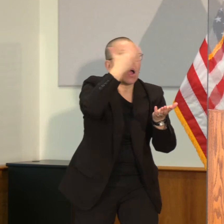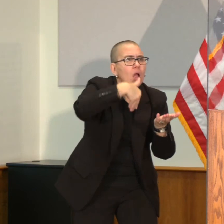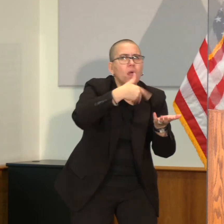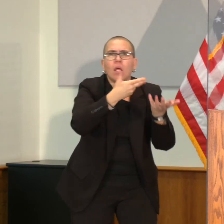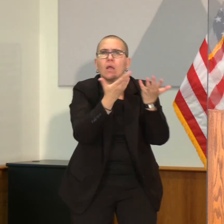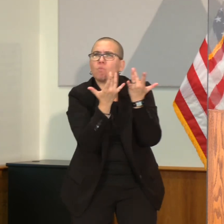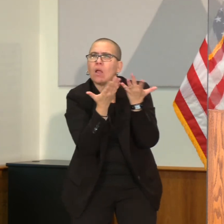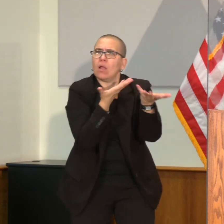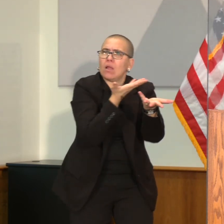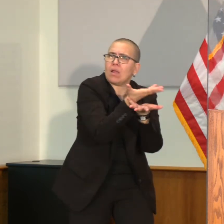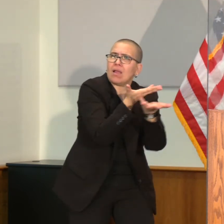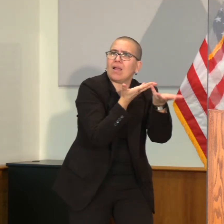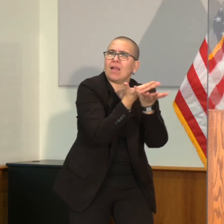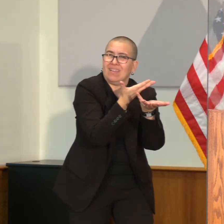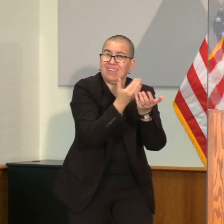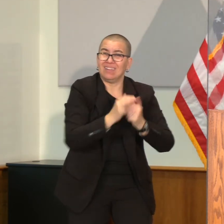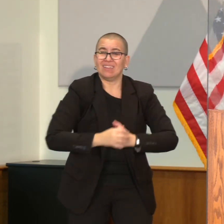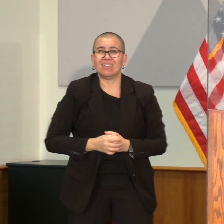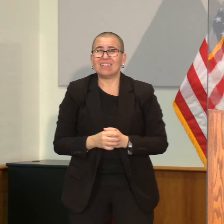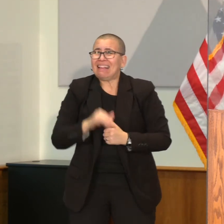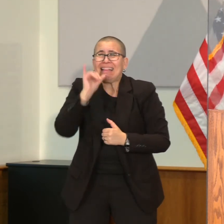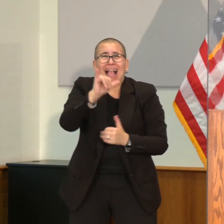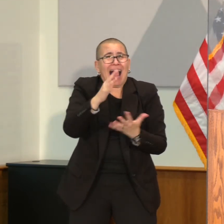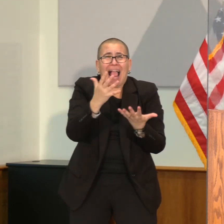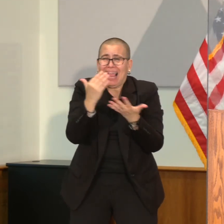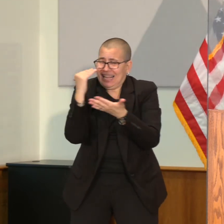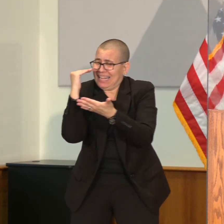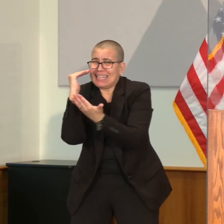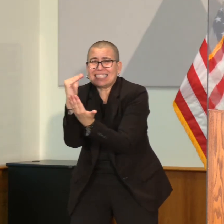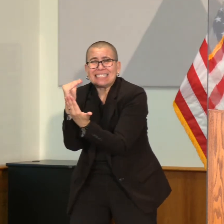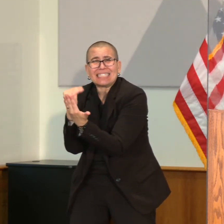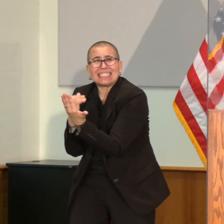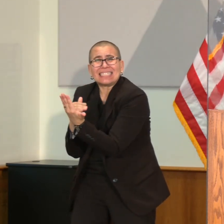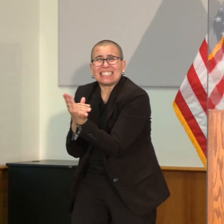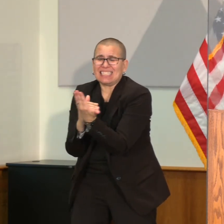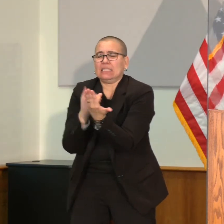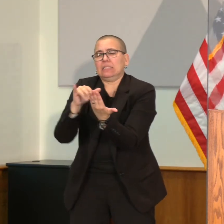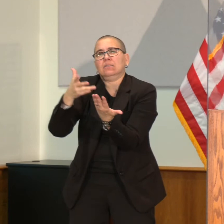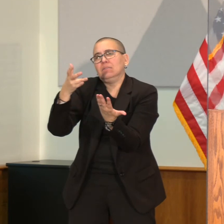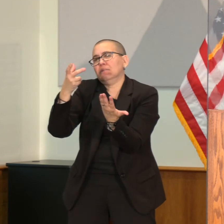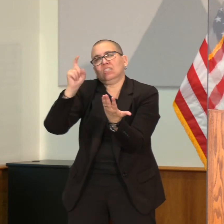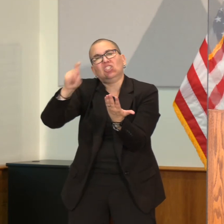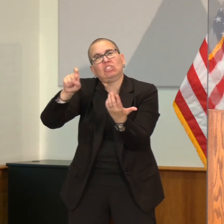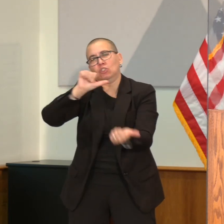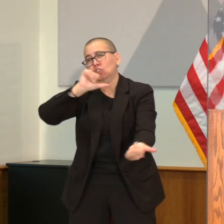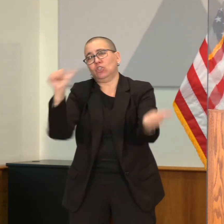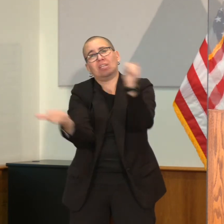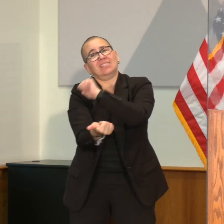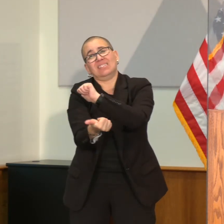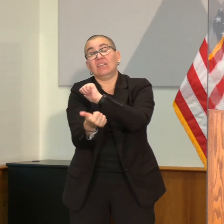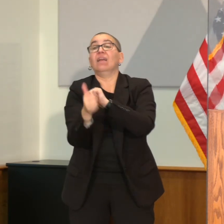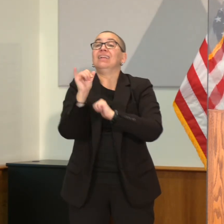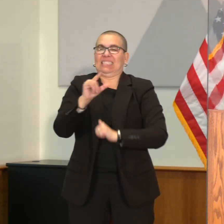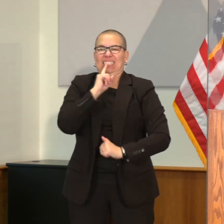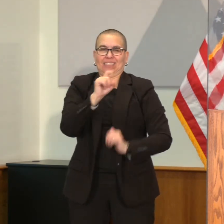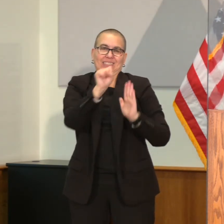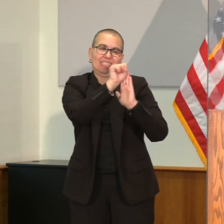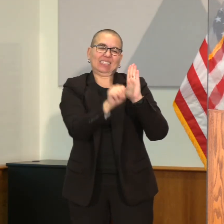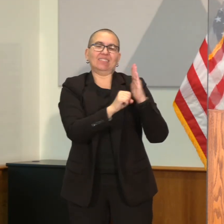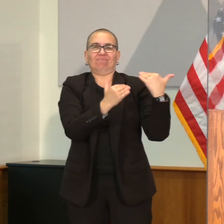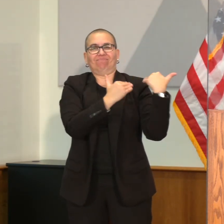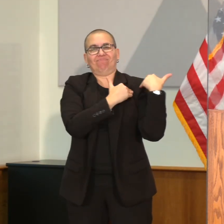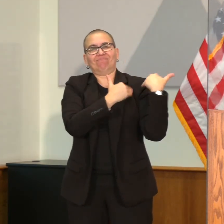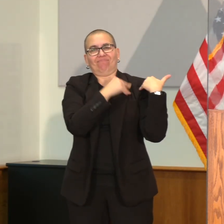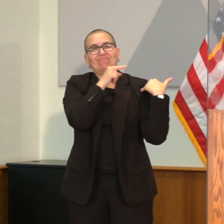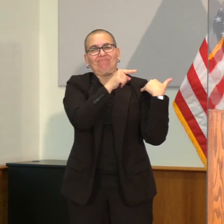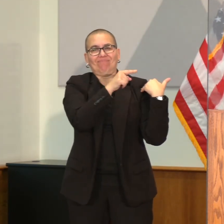are common sense reforms based on a notion that the state has a role to play in regulating police through its licensure by